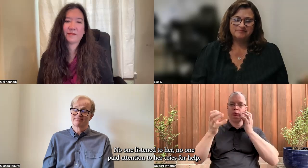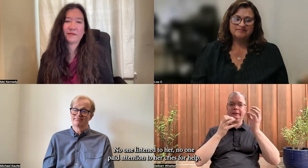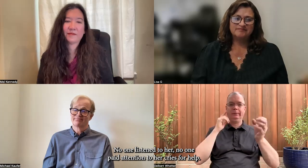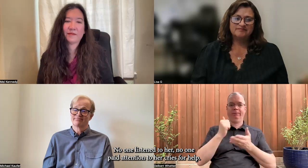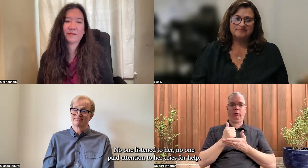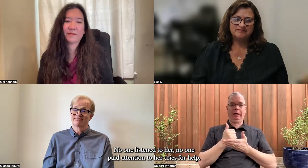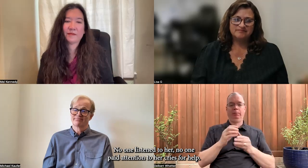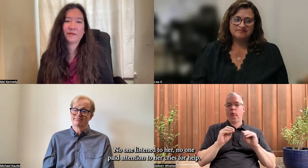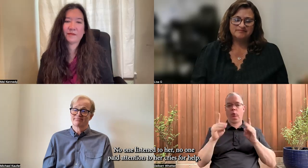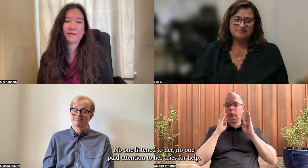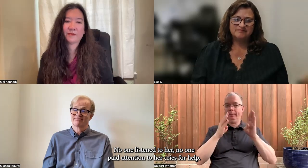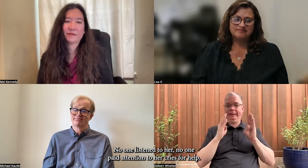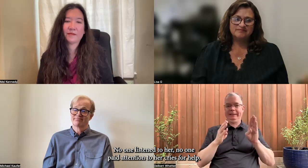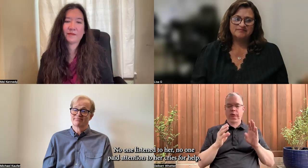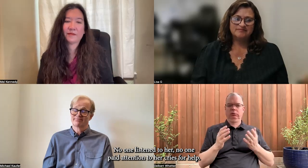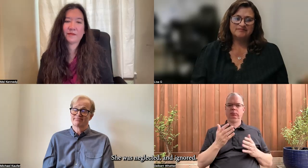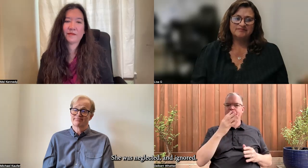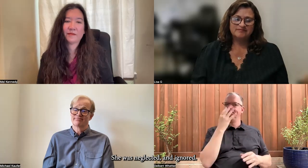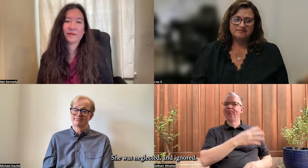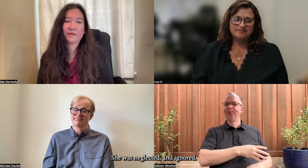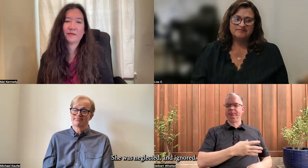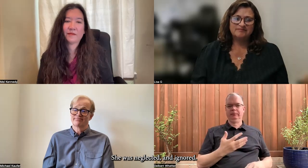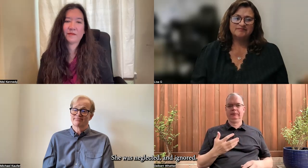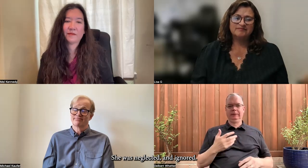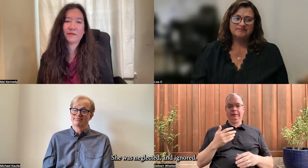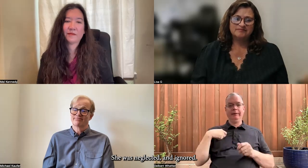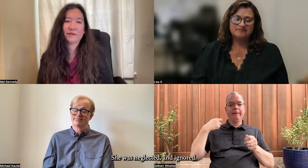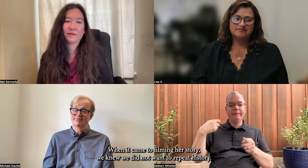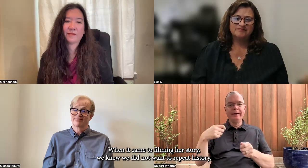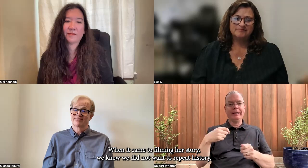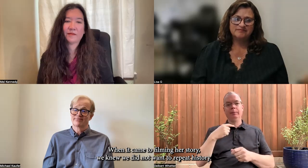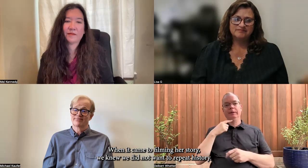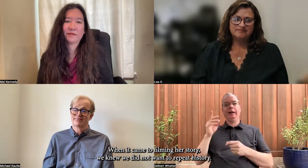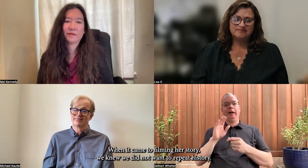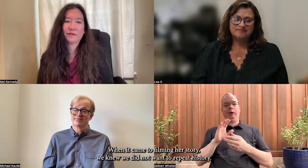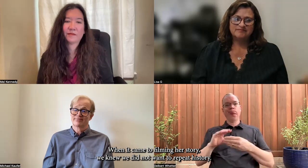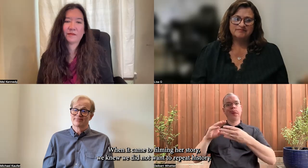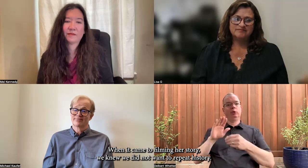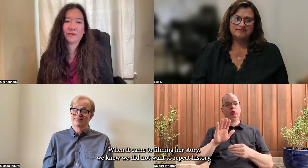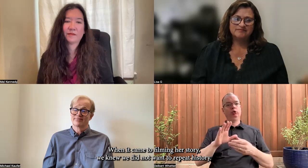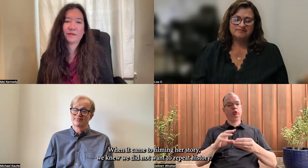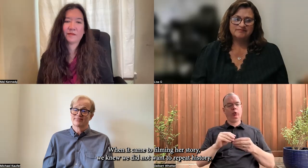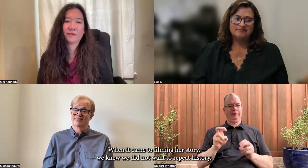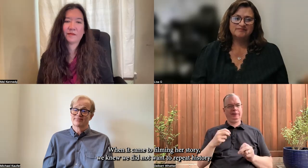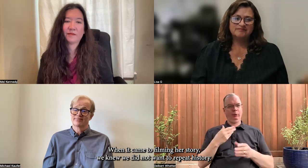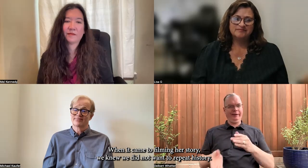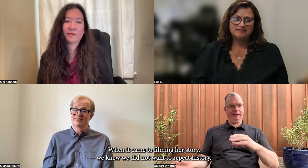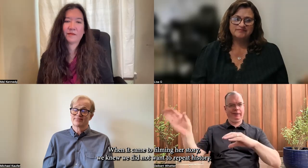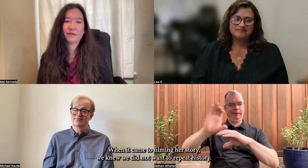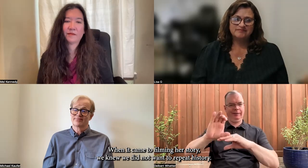to her. No one paid attention to her cries for help. She was neglected and ignored. When it came to filming her story, we knew we did not want to repeat